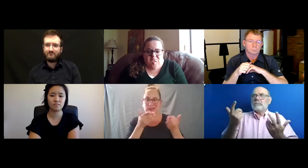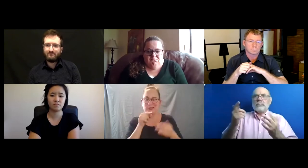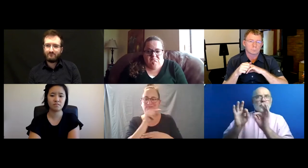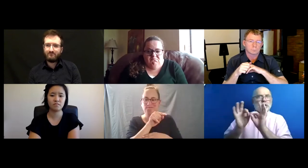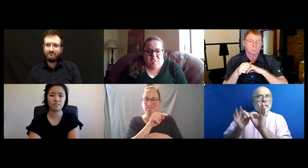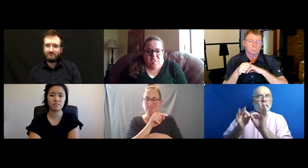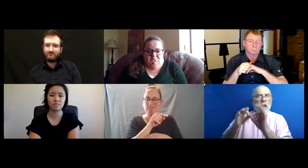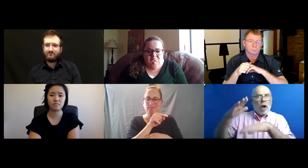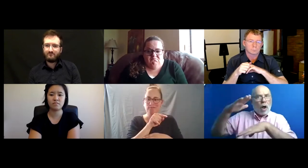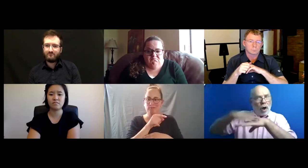means.